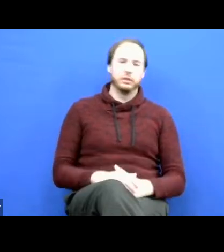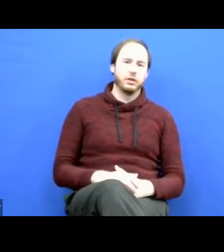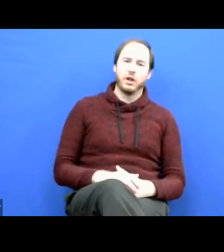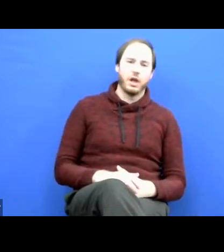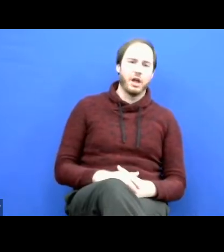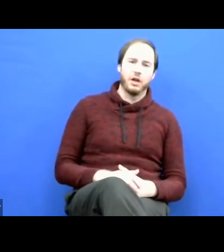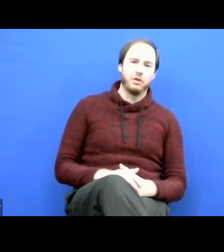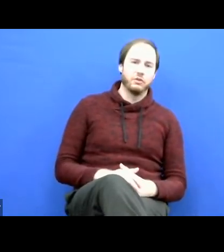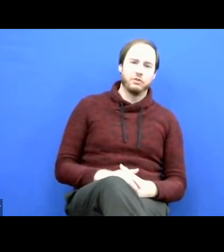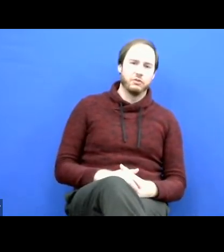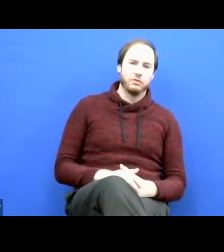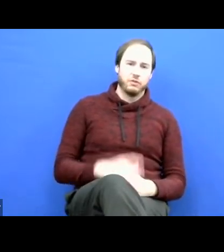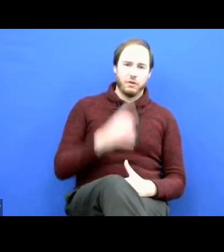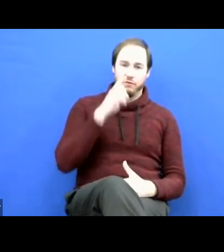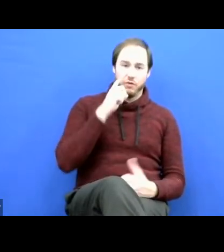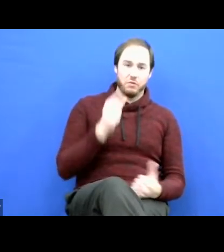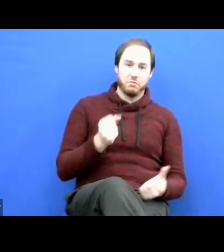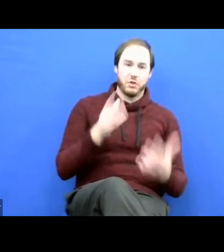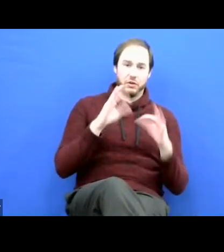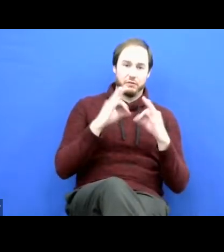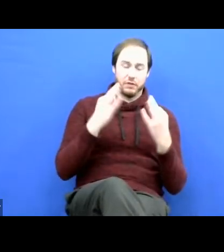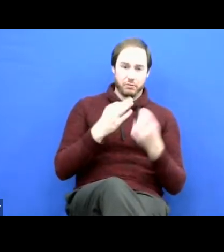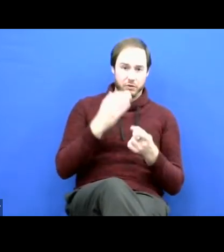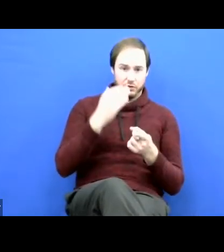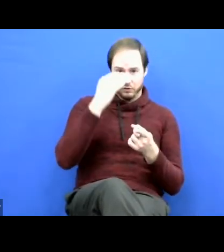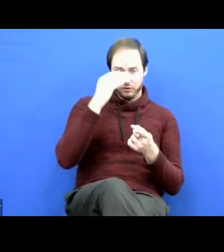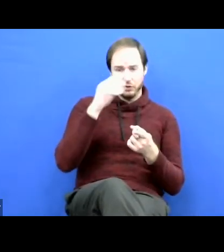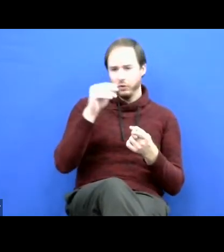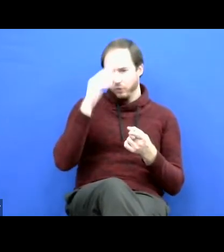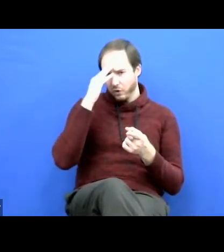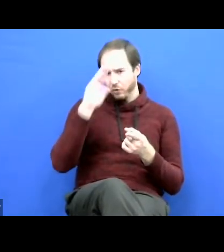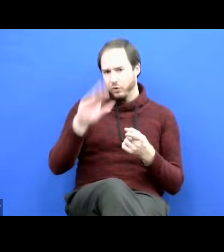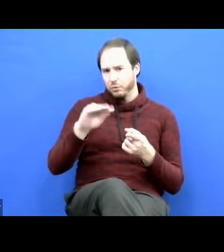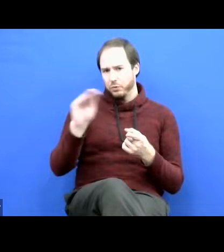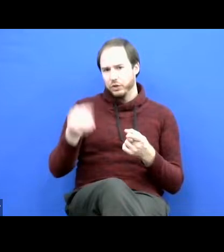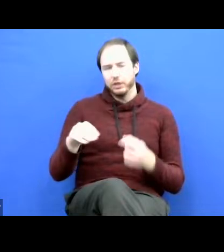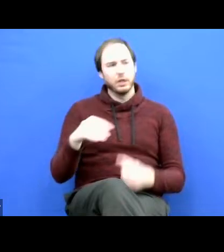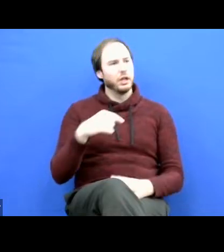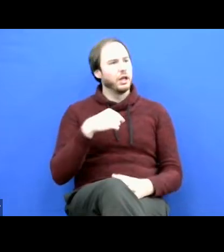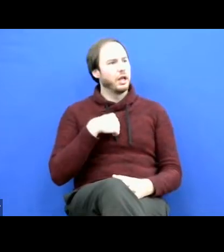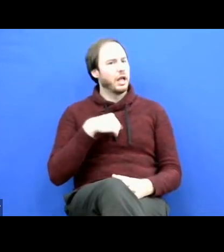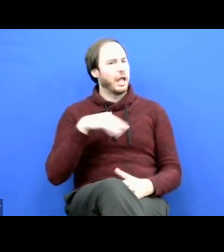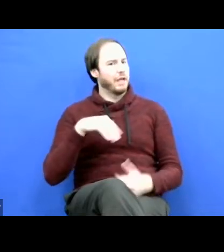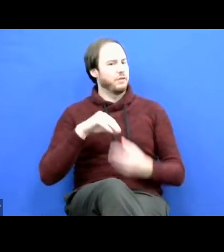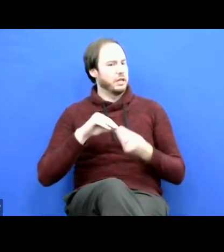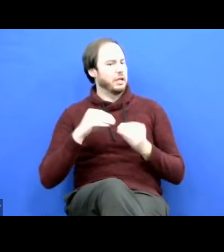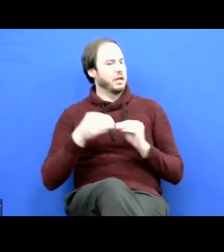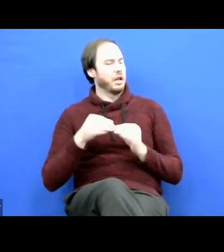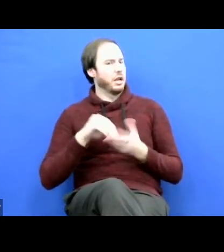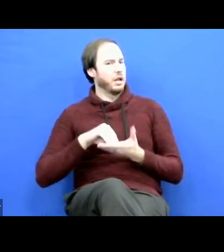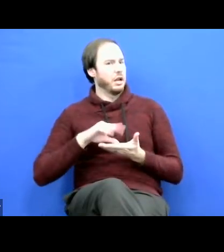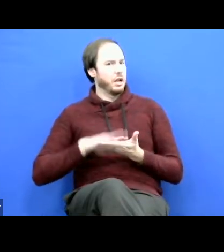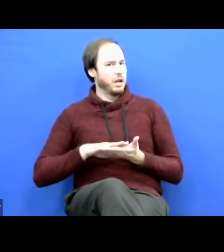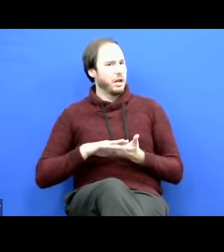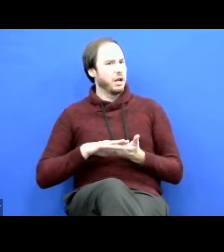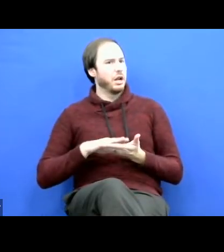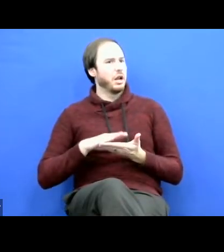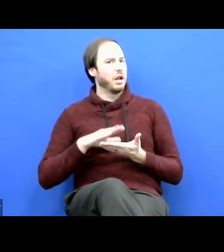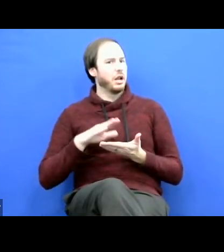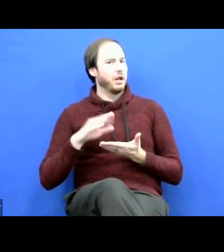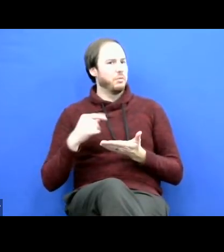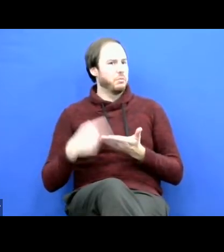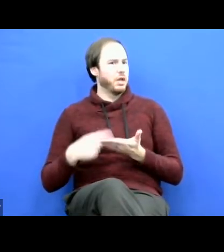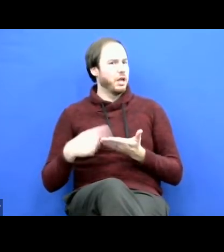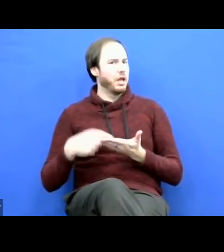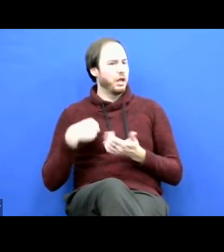actually not for multifamily. Do you have the percentage by any chance? Haven't run the numbers yet, obviously we can get into it when I answer